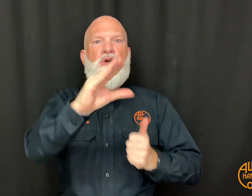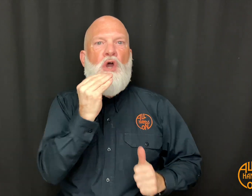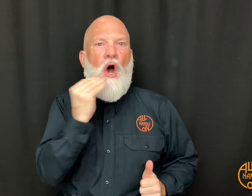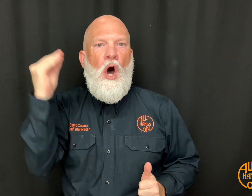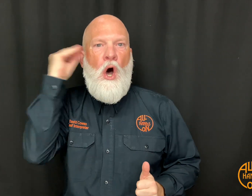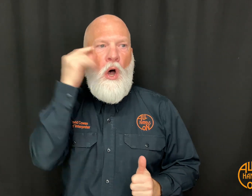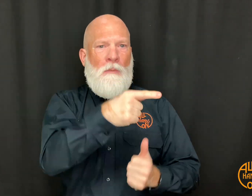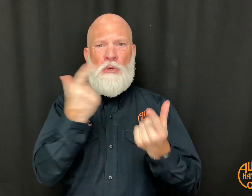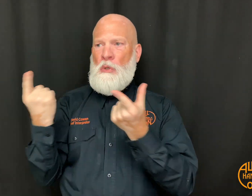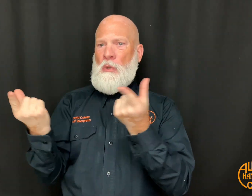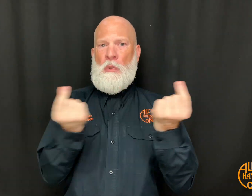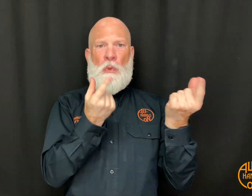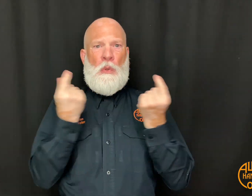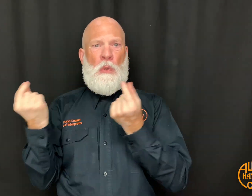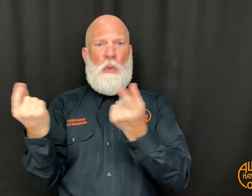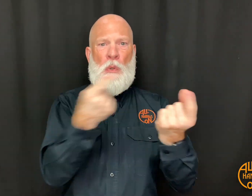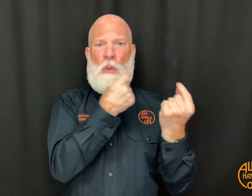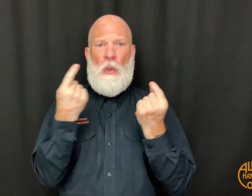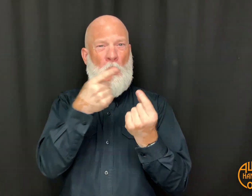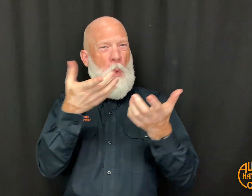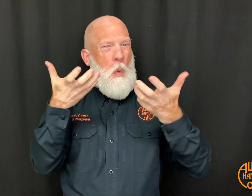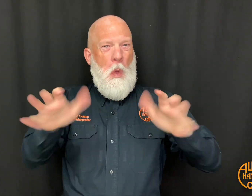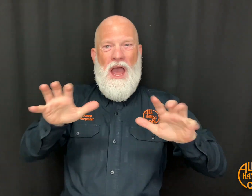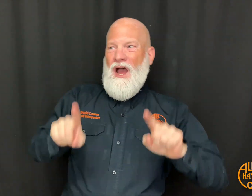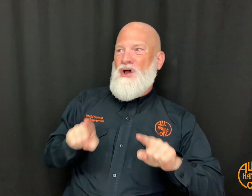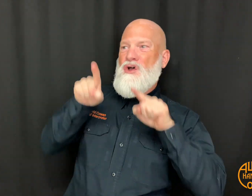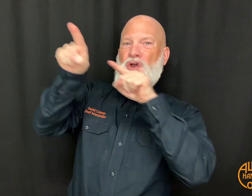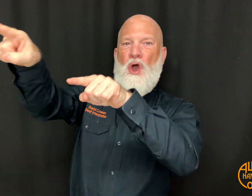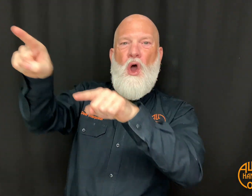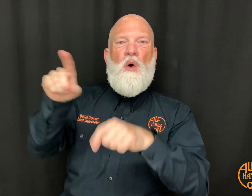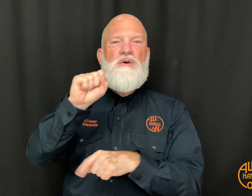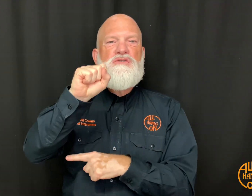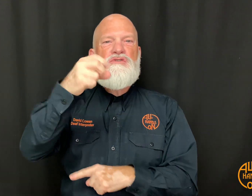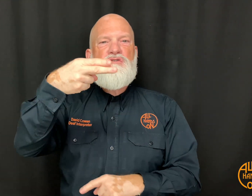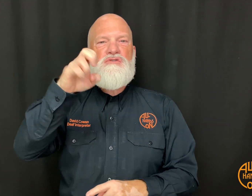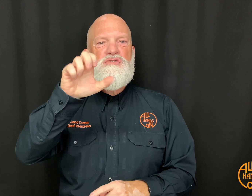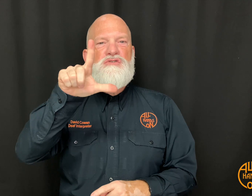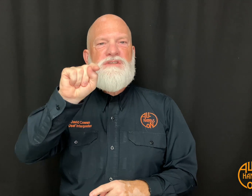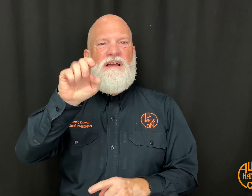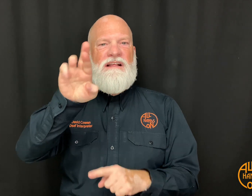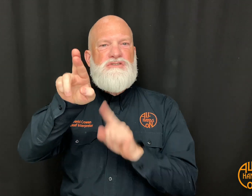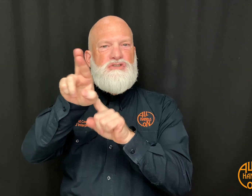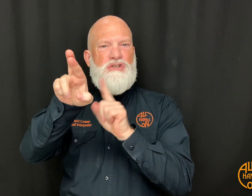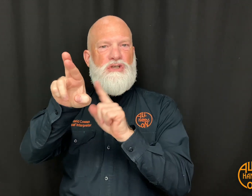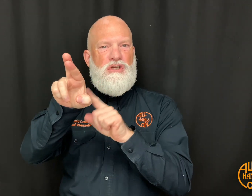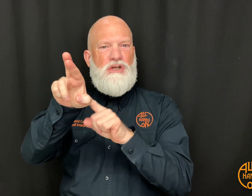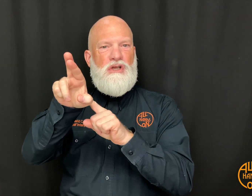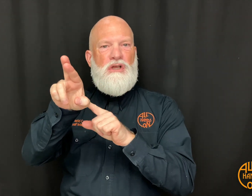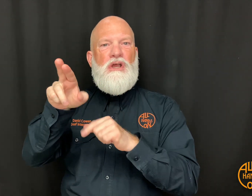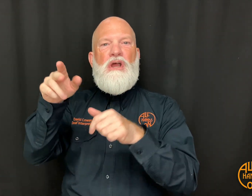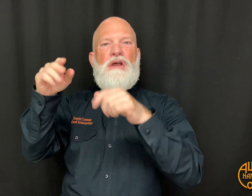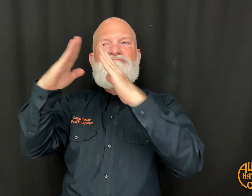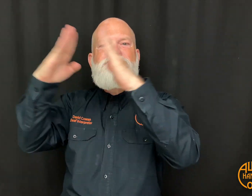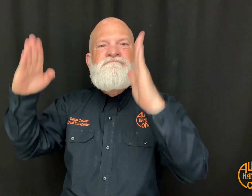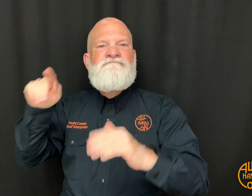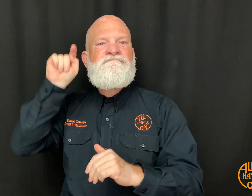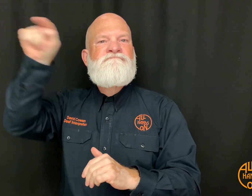straight-line winds or hurricanes and tornadoes, and flood damage, you and your family may need to evacuate to a shelter,